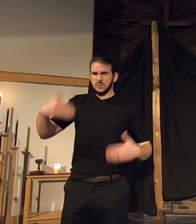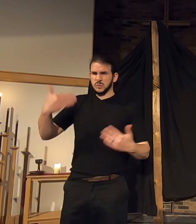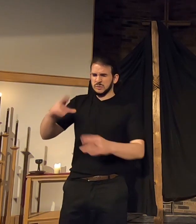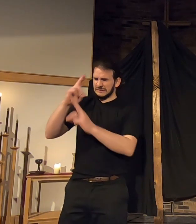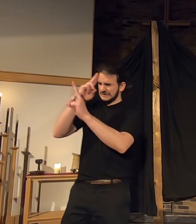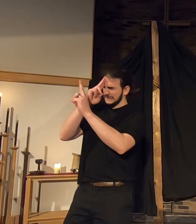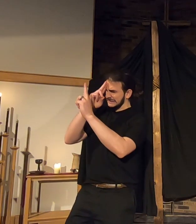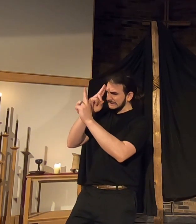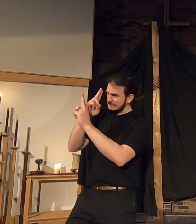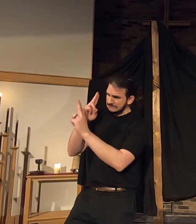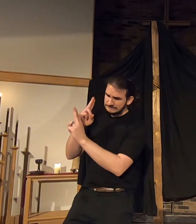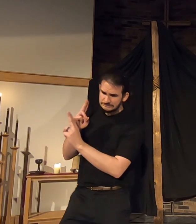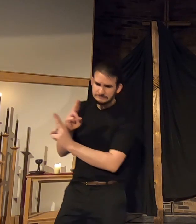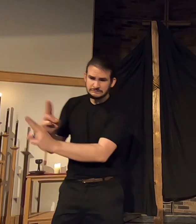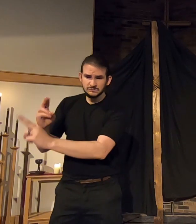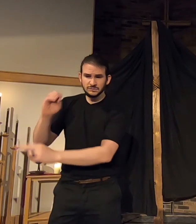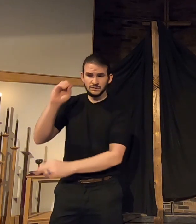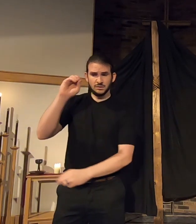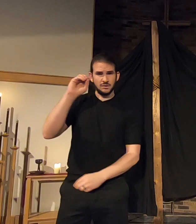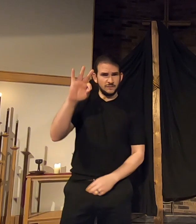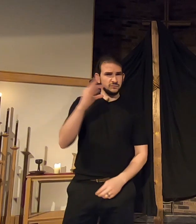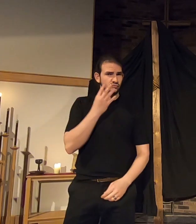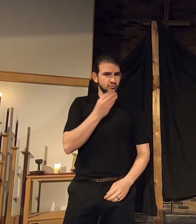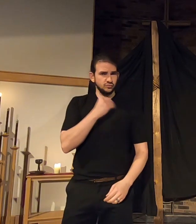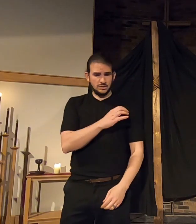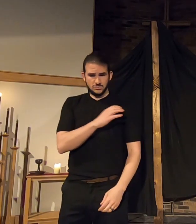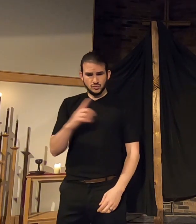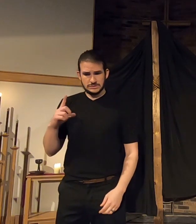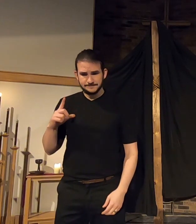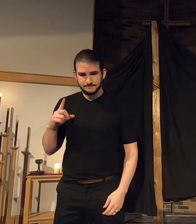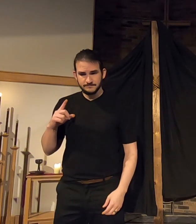Joseph was a highly respected member of the Jewish council,